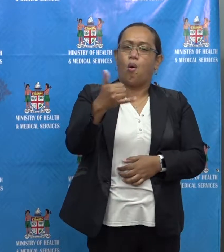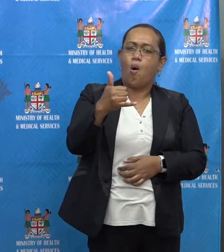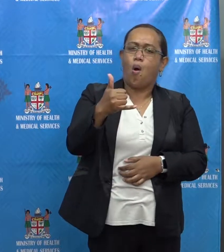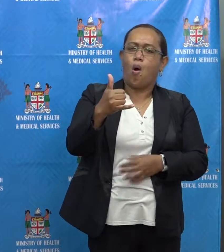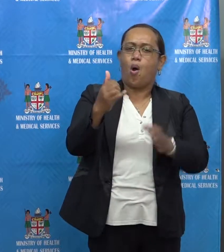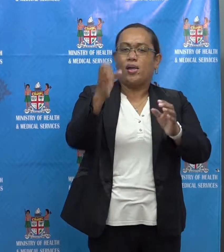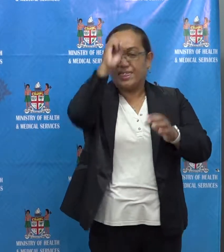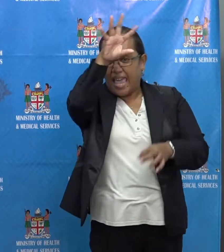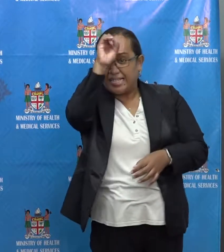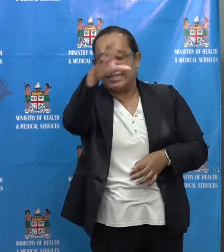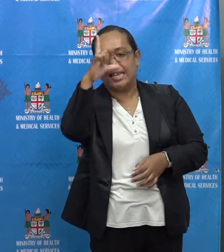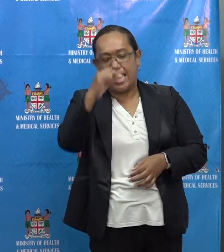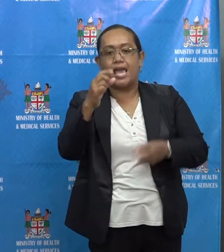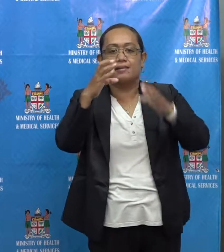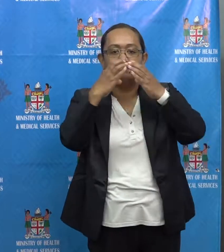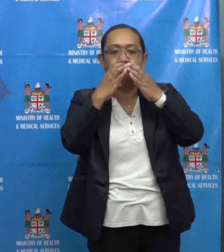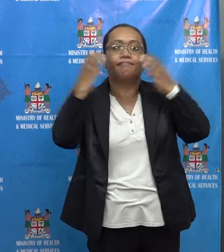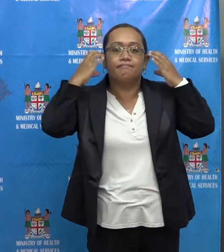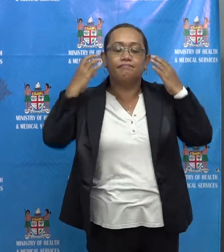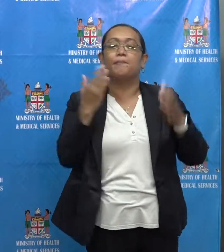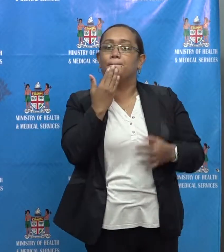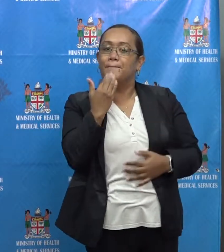No other workplaces should open.